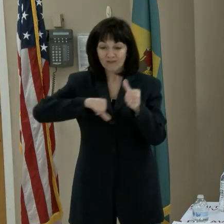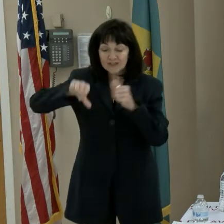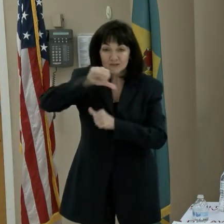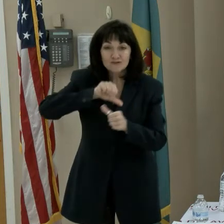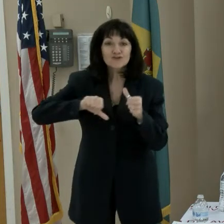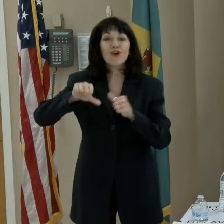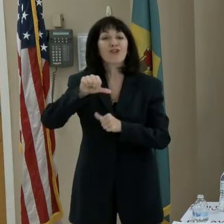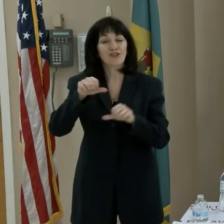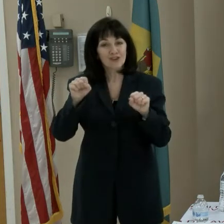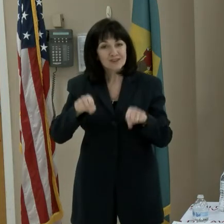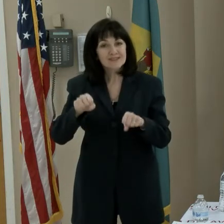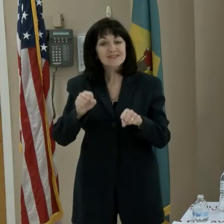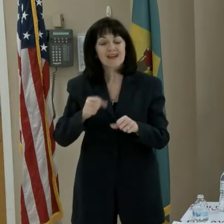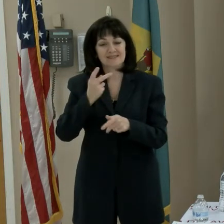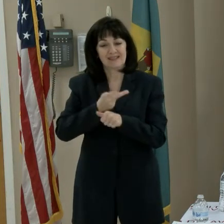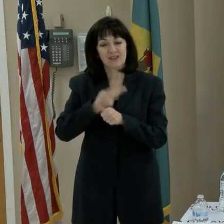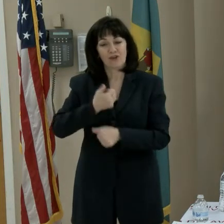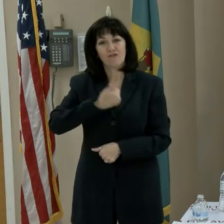ever.